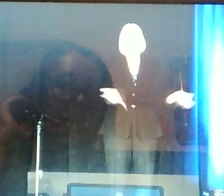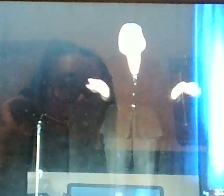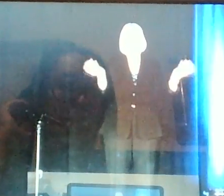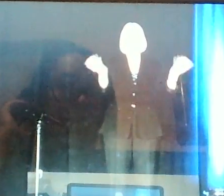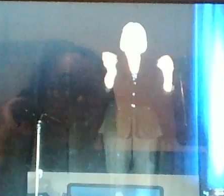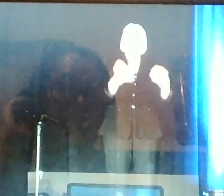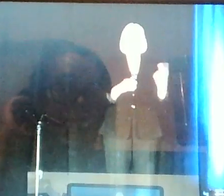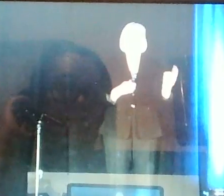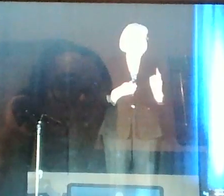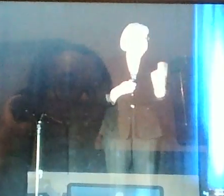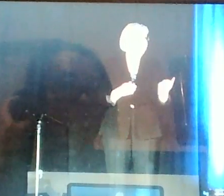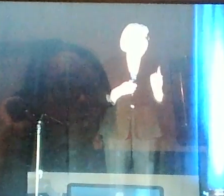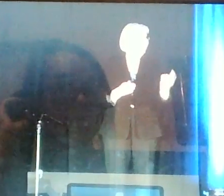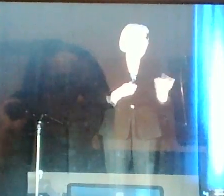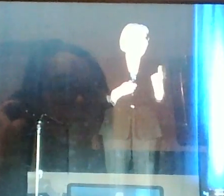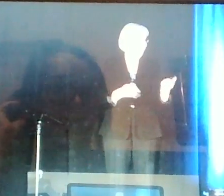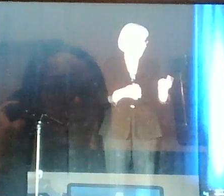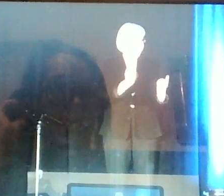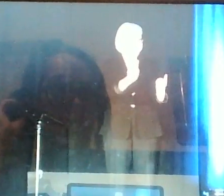if they're mainstreamed.